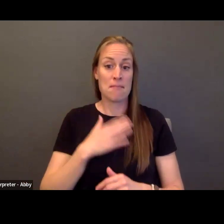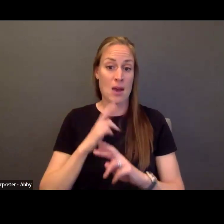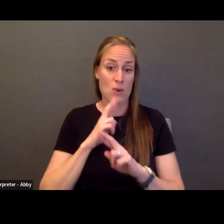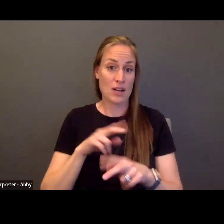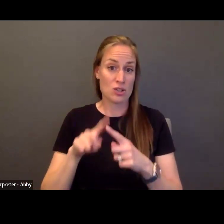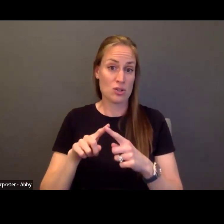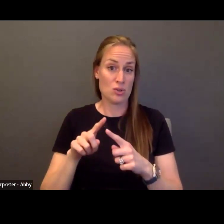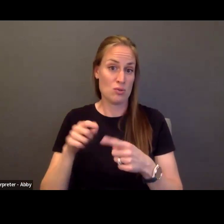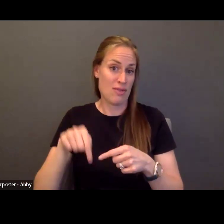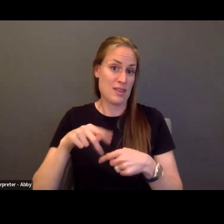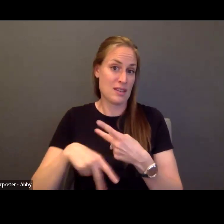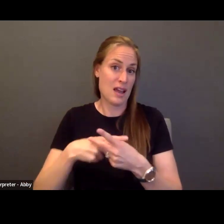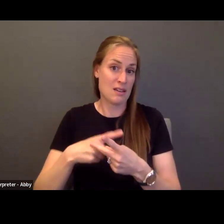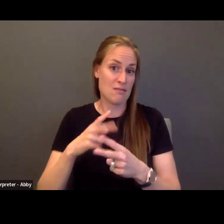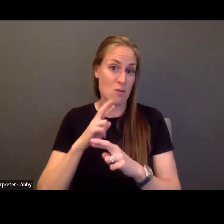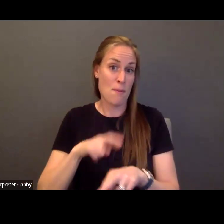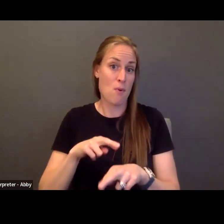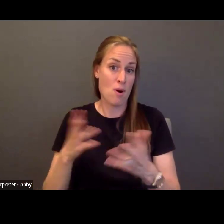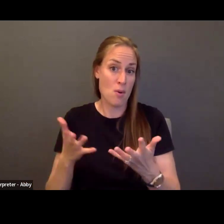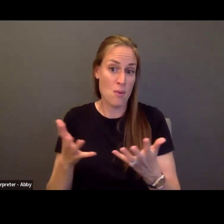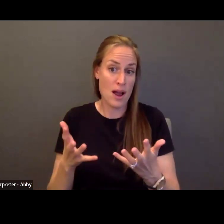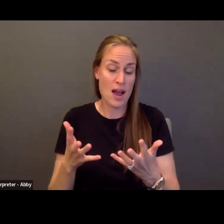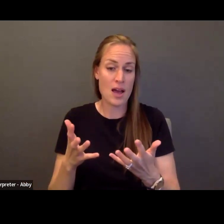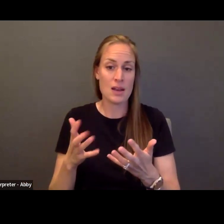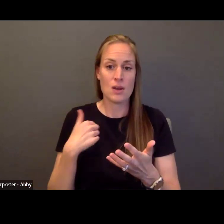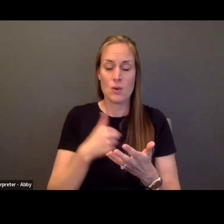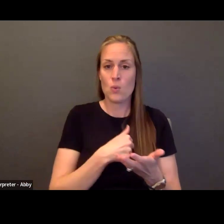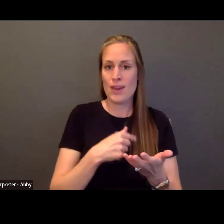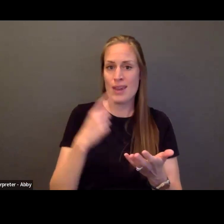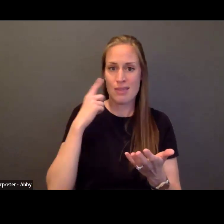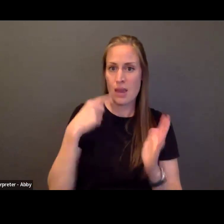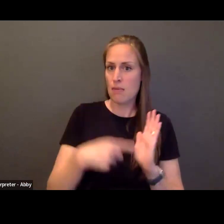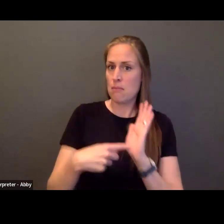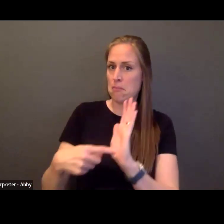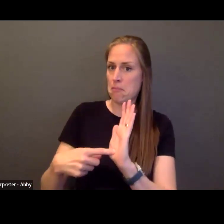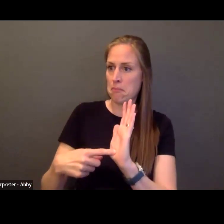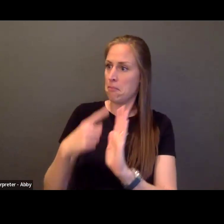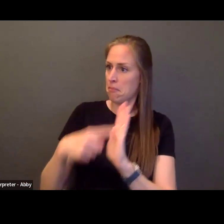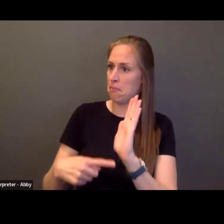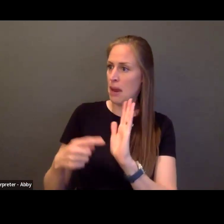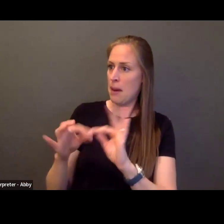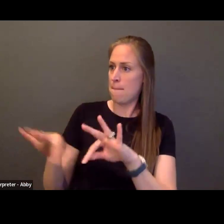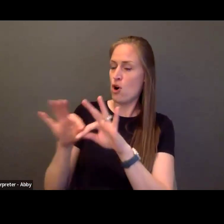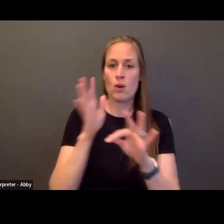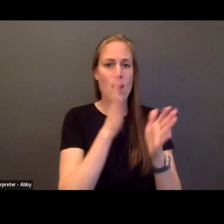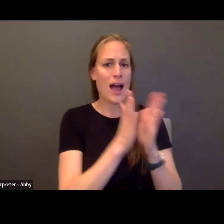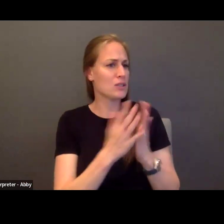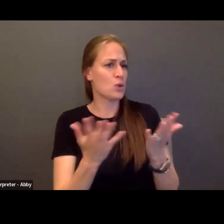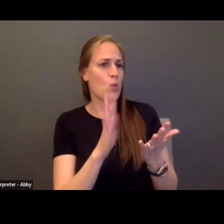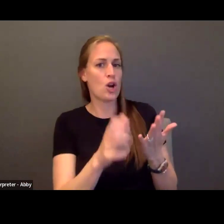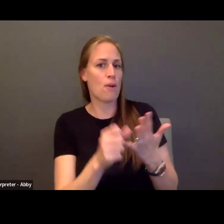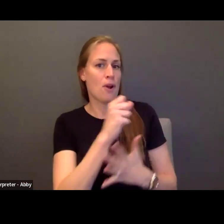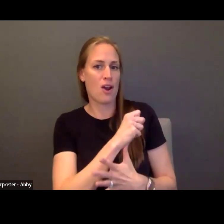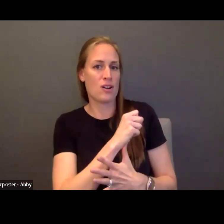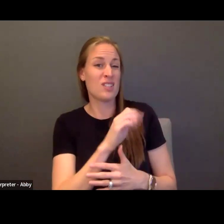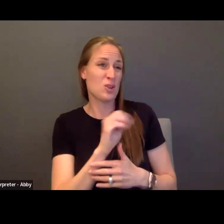this is really important, would be sort of like, well, what do you think your priorities are? So be prepared to respond to a